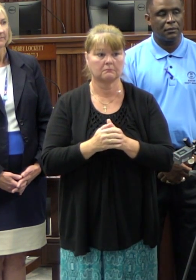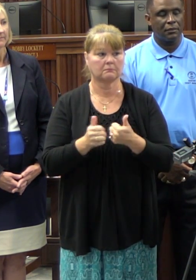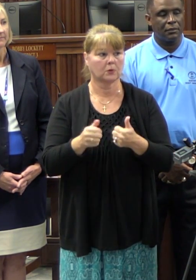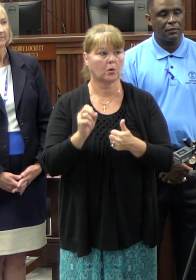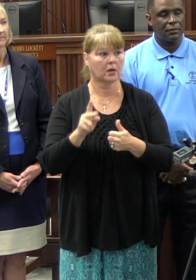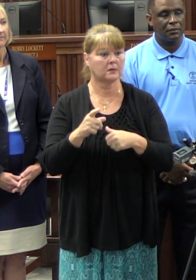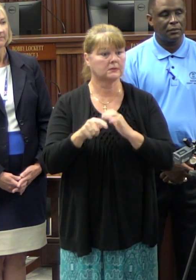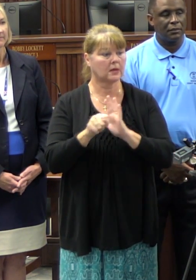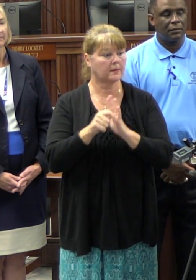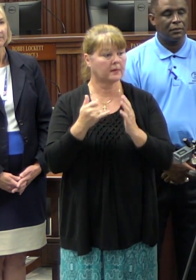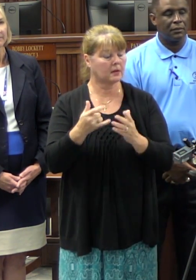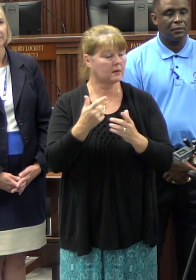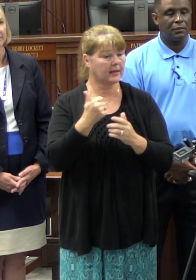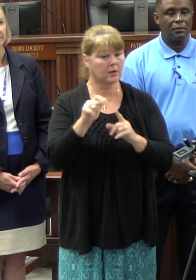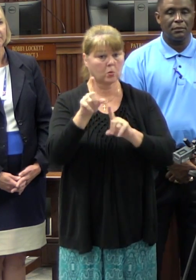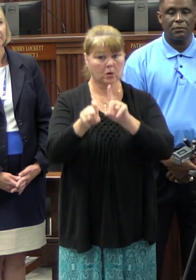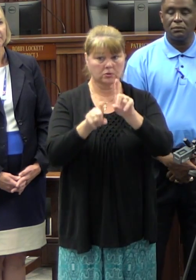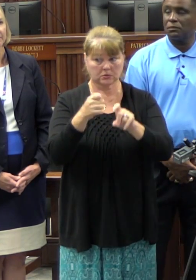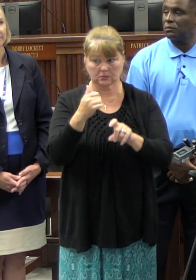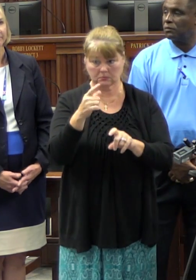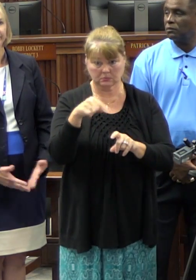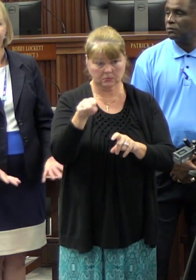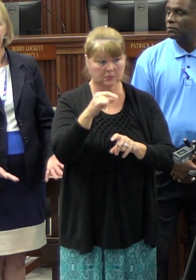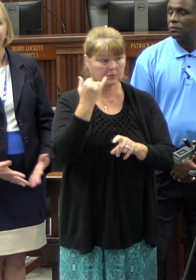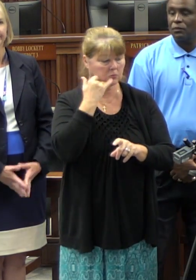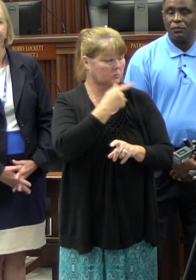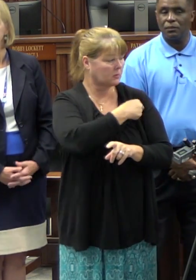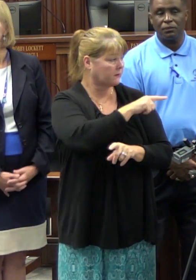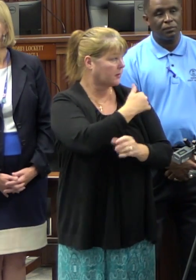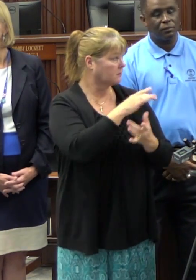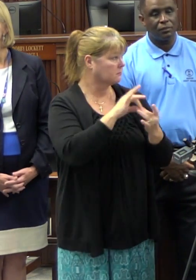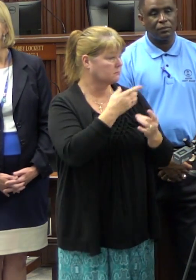Okay, at this time, I'll take any questions unless you guys have any.